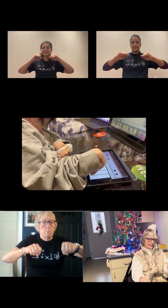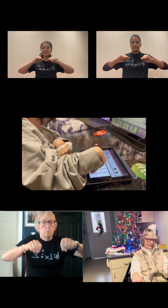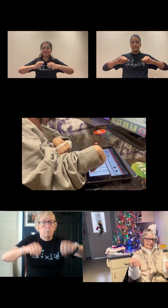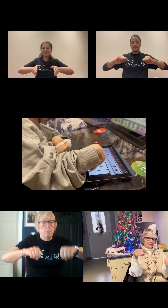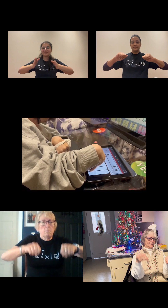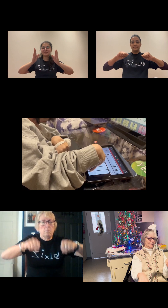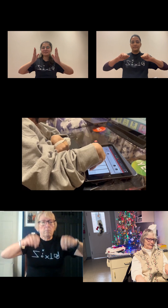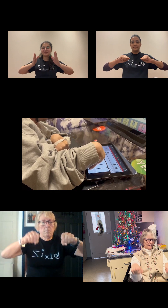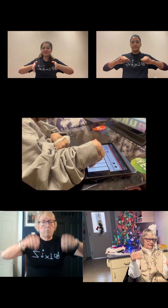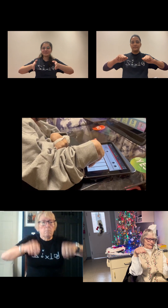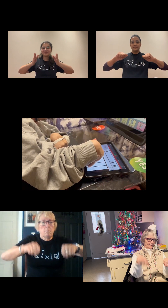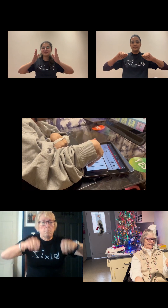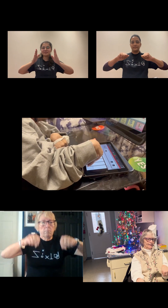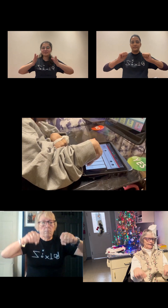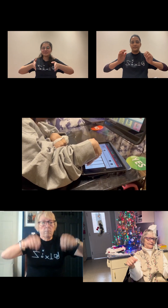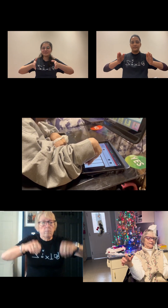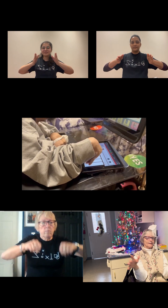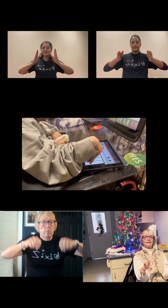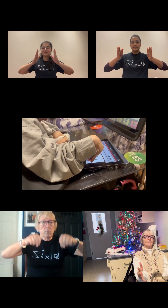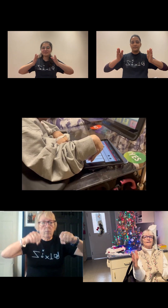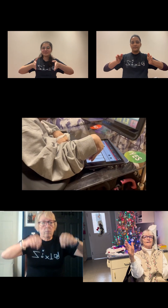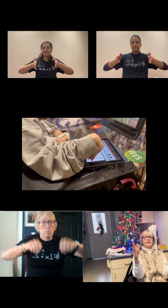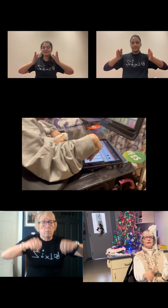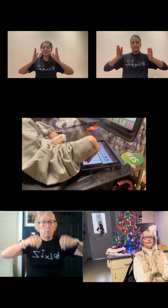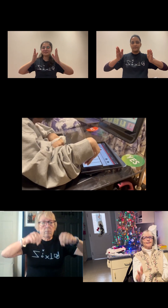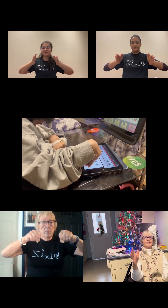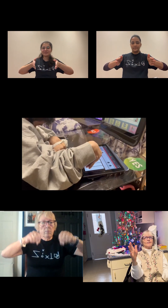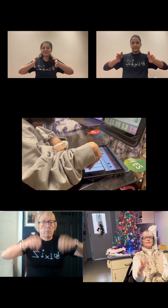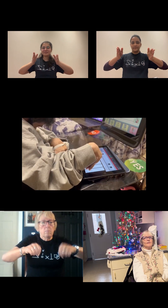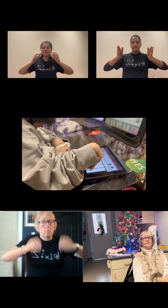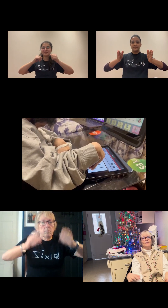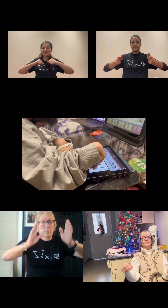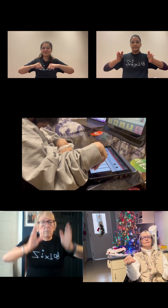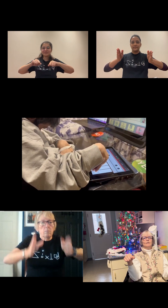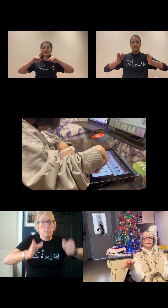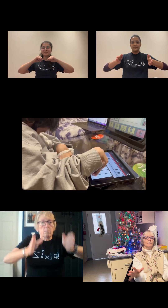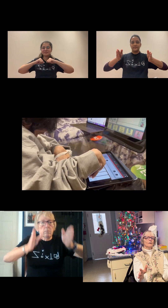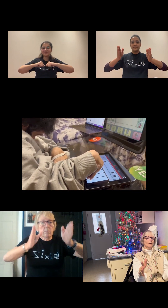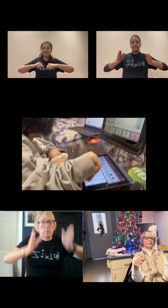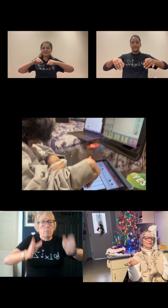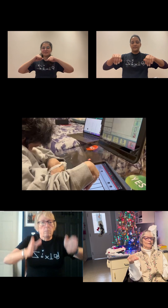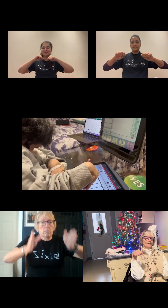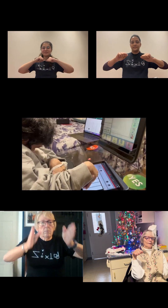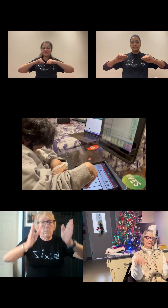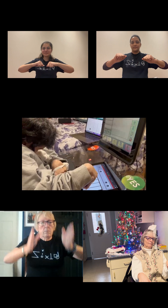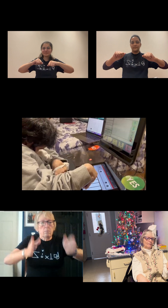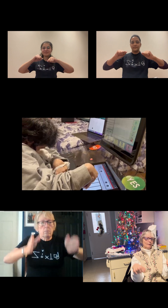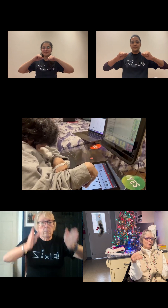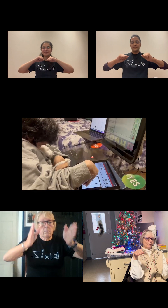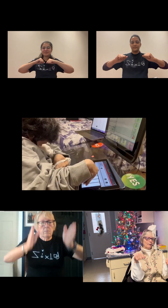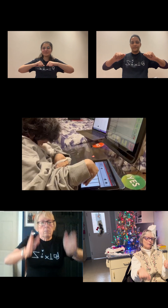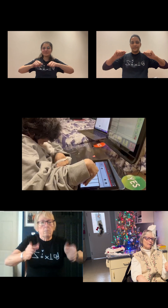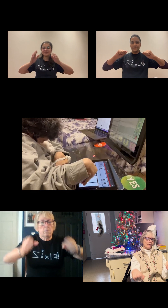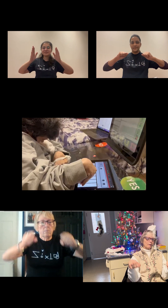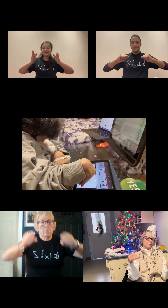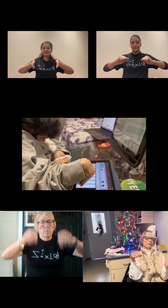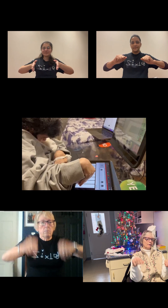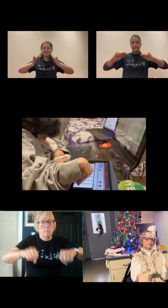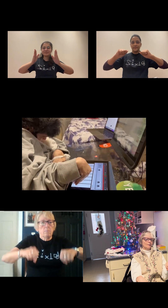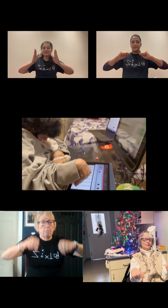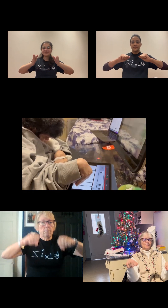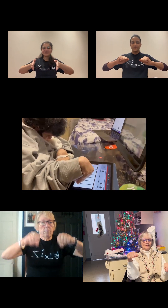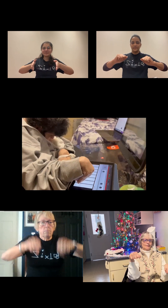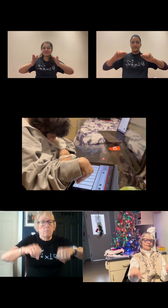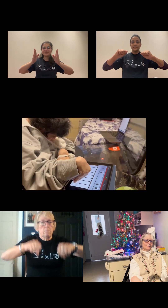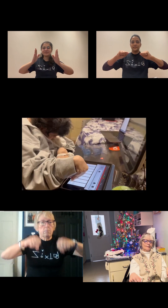Little things like your naughty eyes, you'd consider bringing me